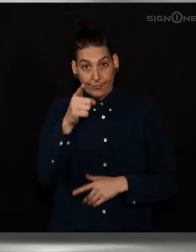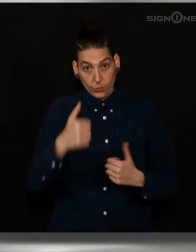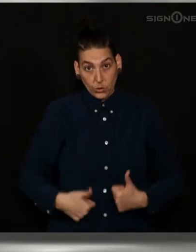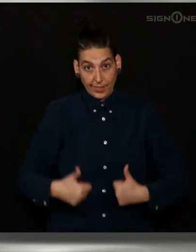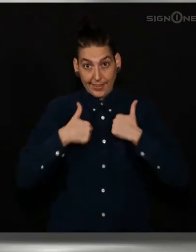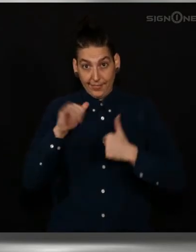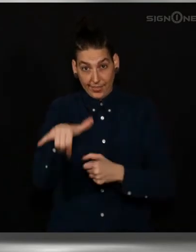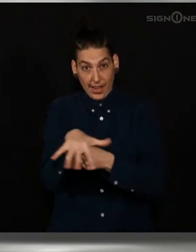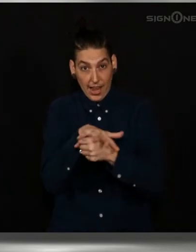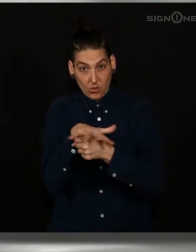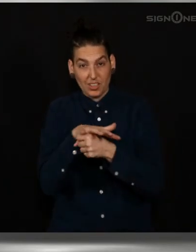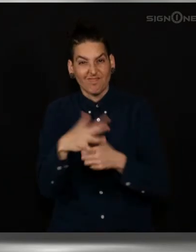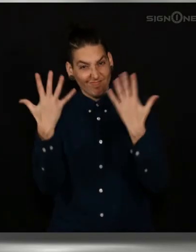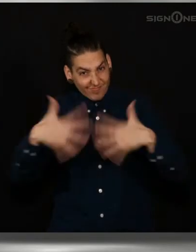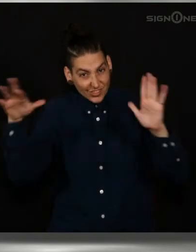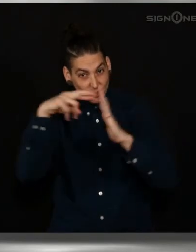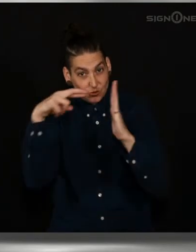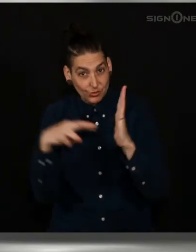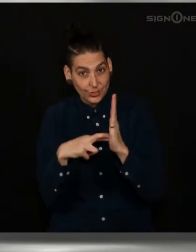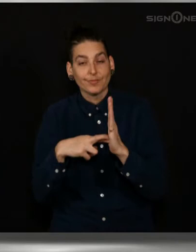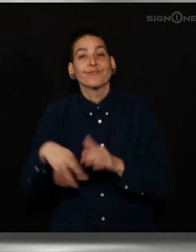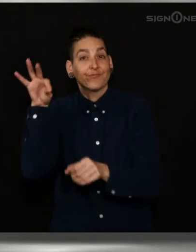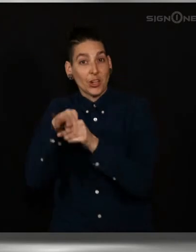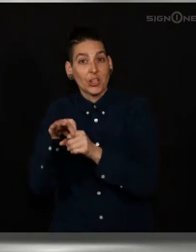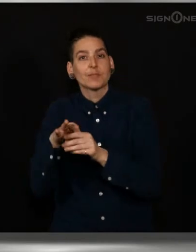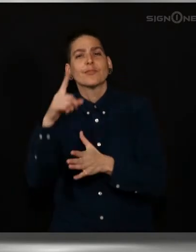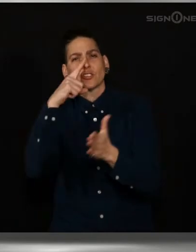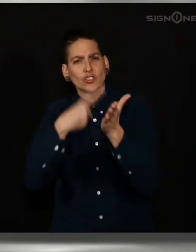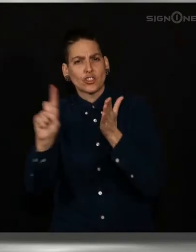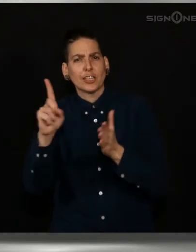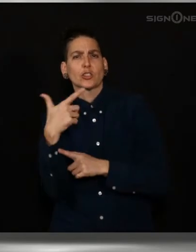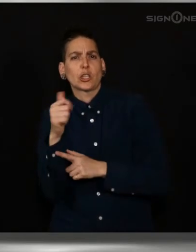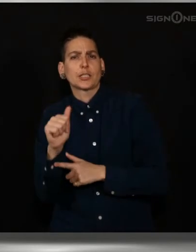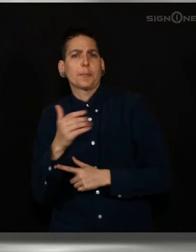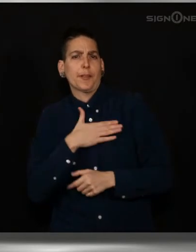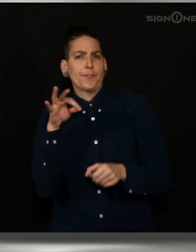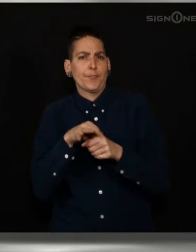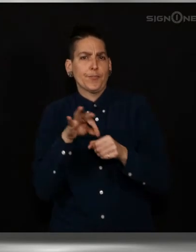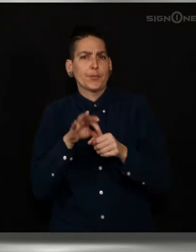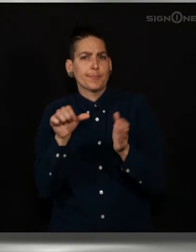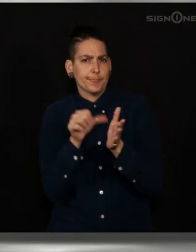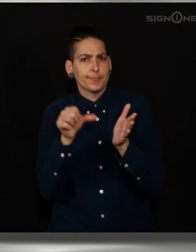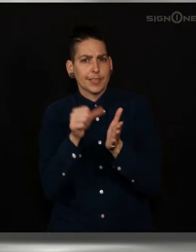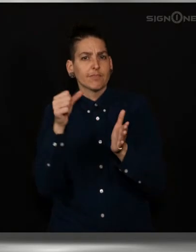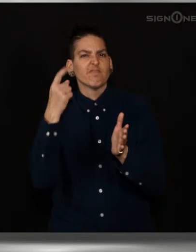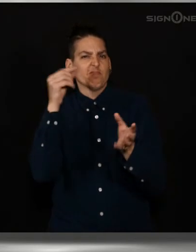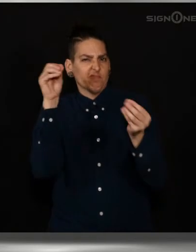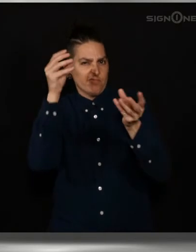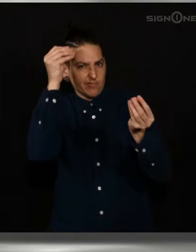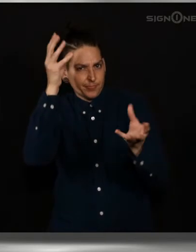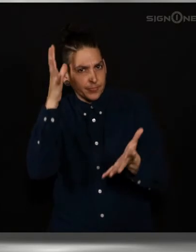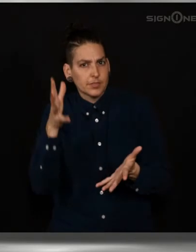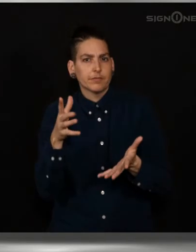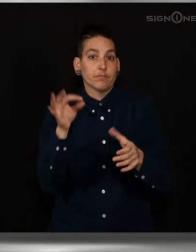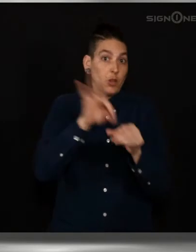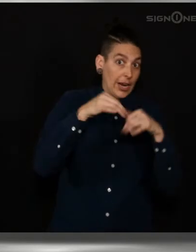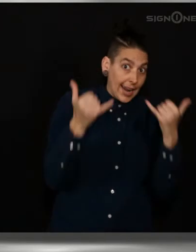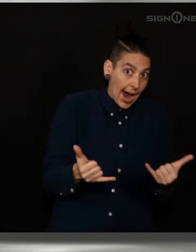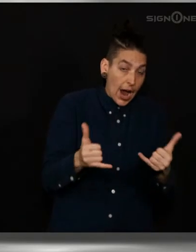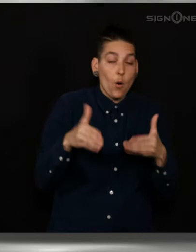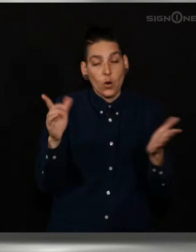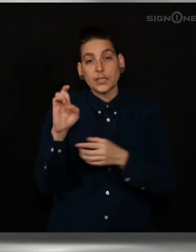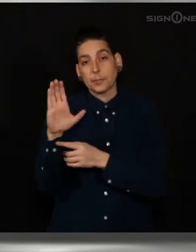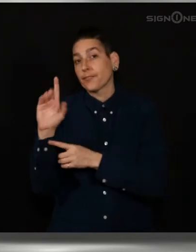live in one of these areas and are a registered voter, please check the Georgia My Voter page for information on voting now or on December the